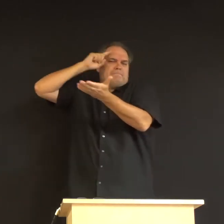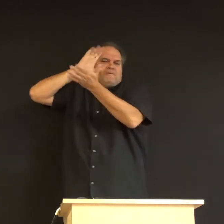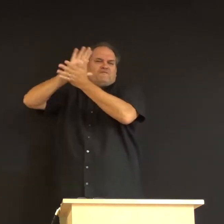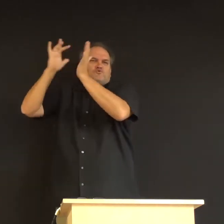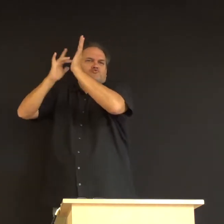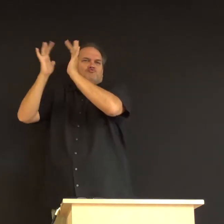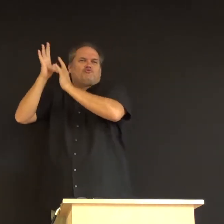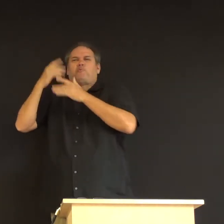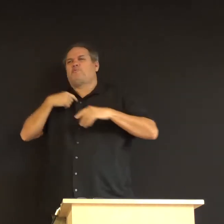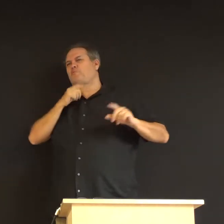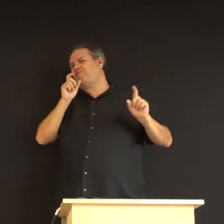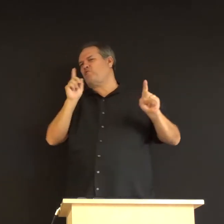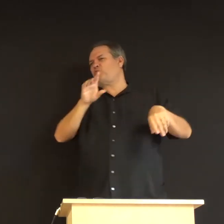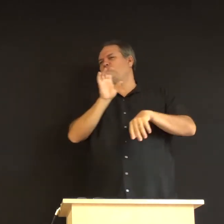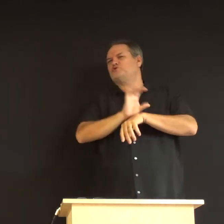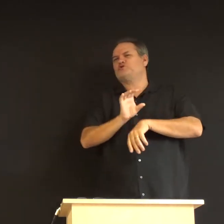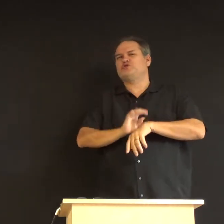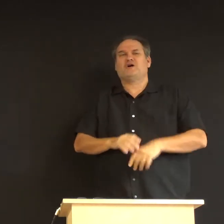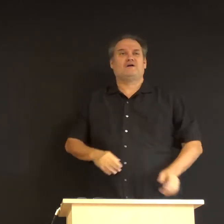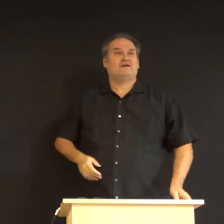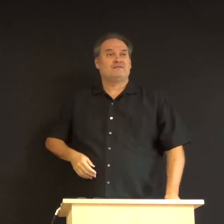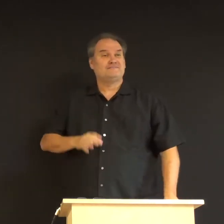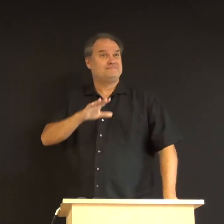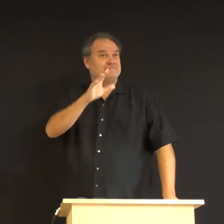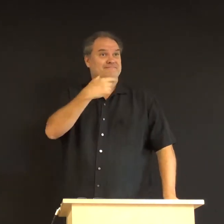don't believe, but, you know, I don't really want to go to church.